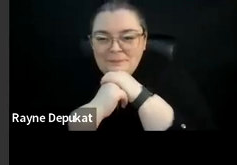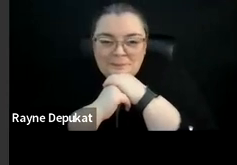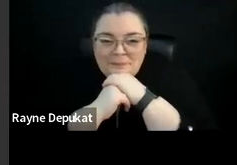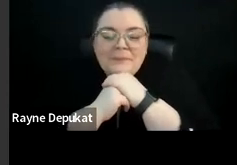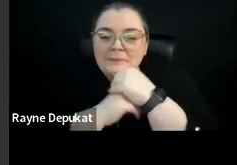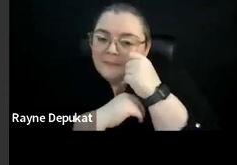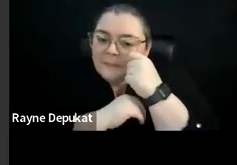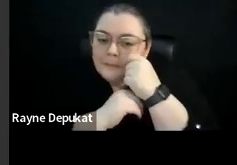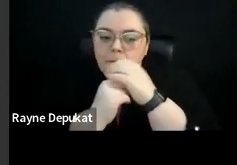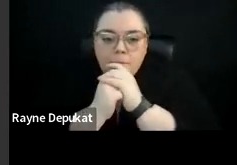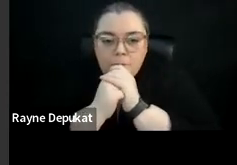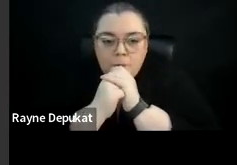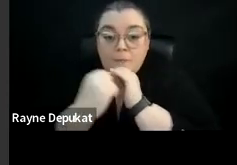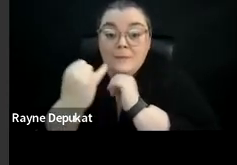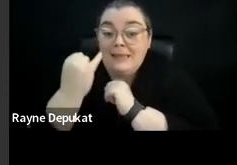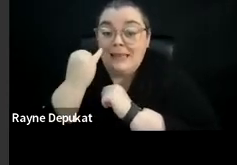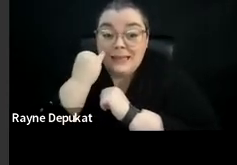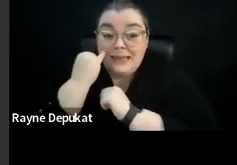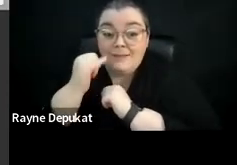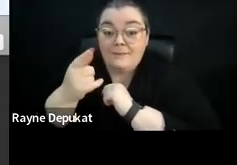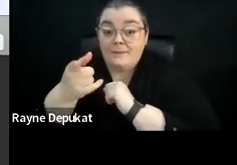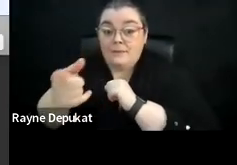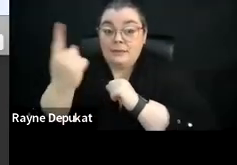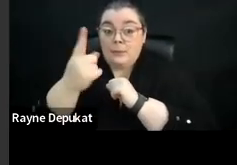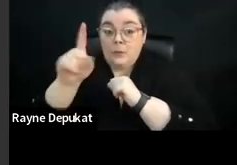it yourself. It's very gibble here.